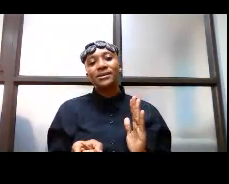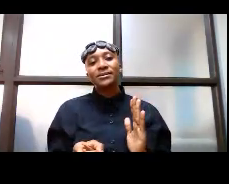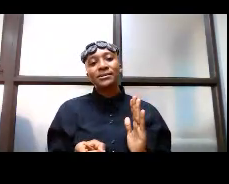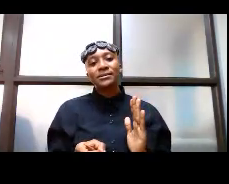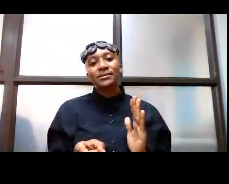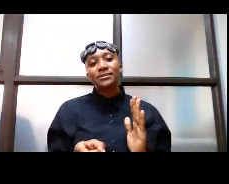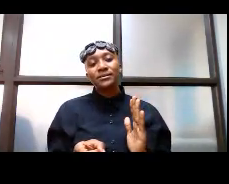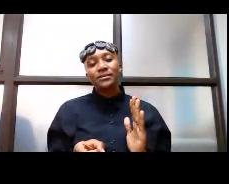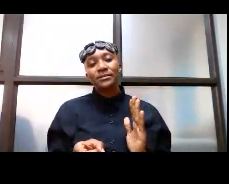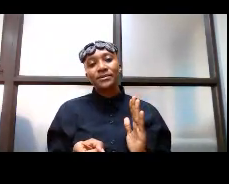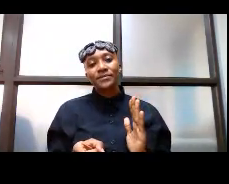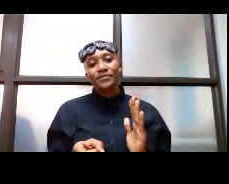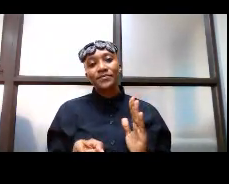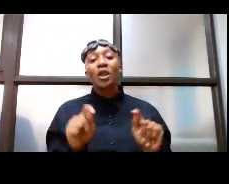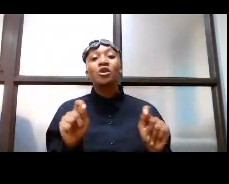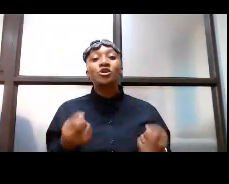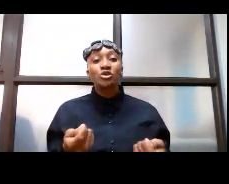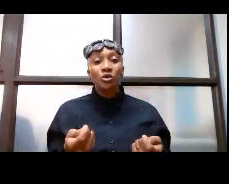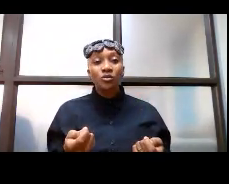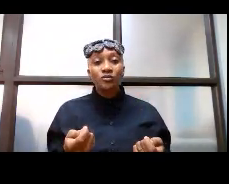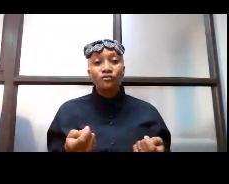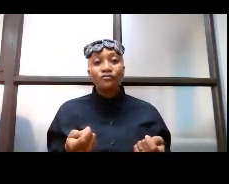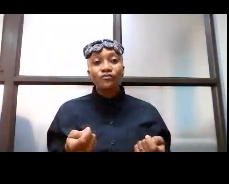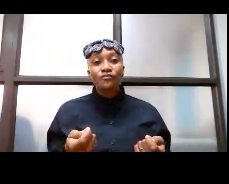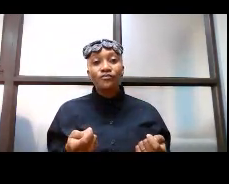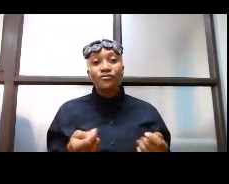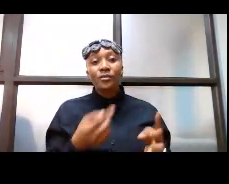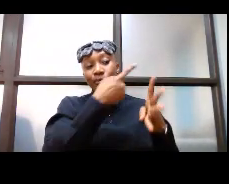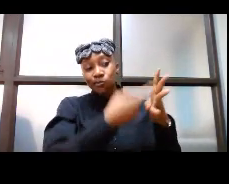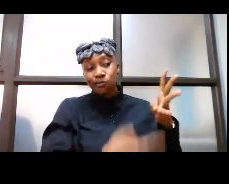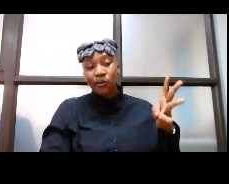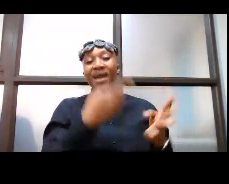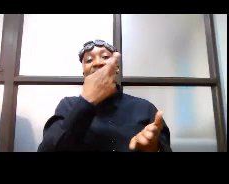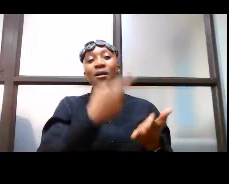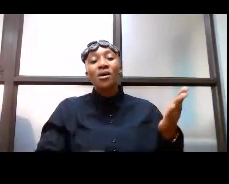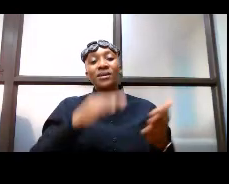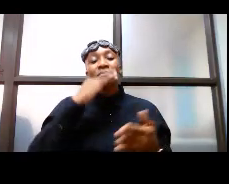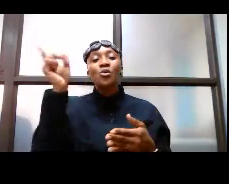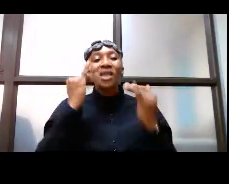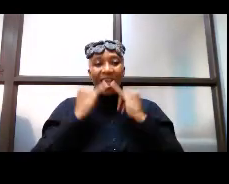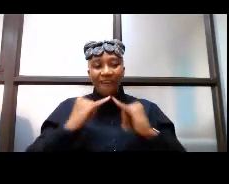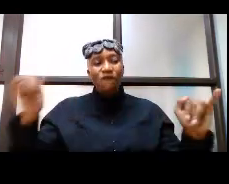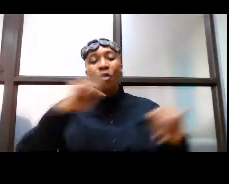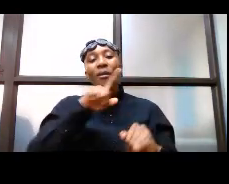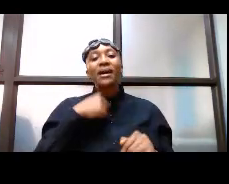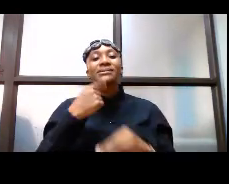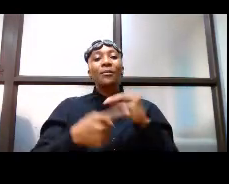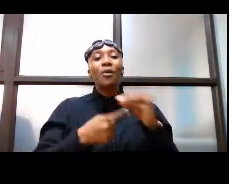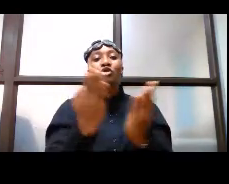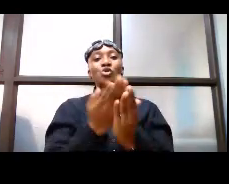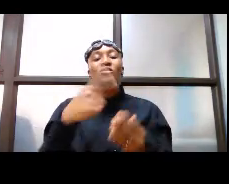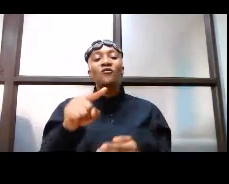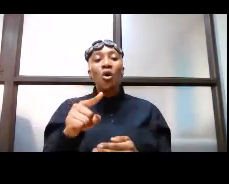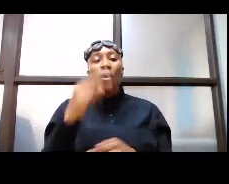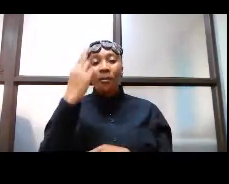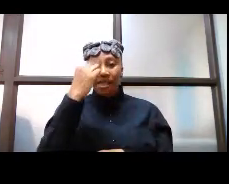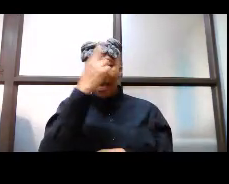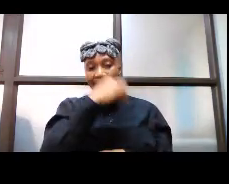them. So what those reports informed us about the schools for the blind is that